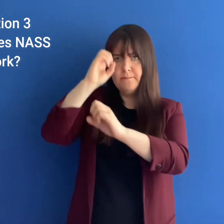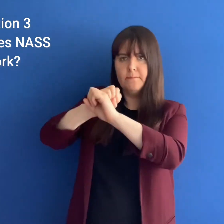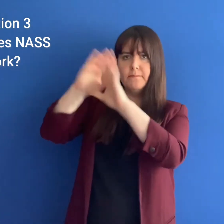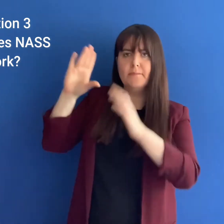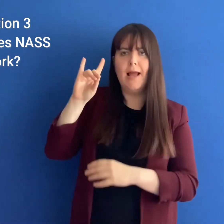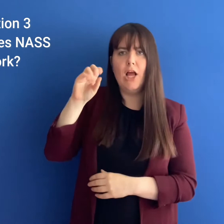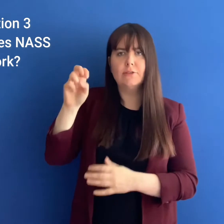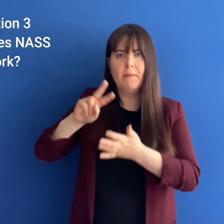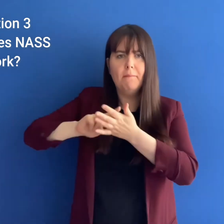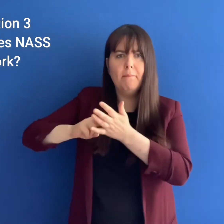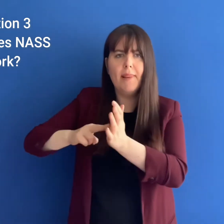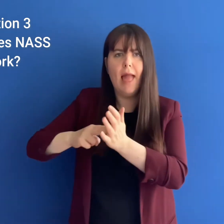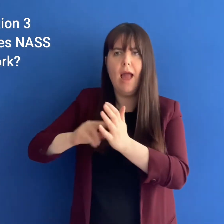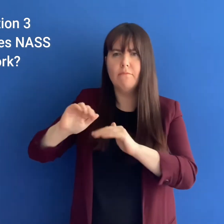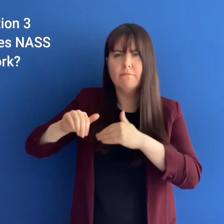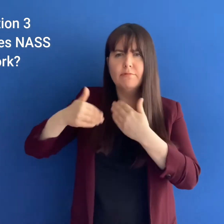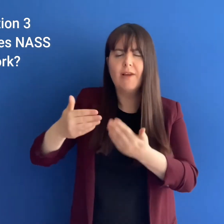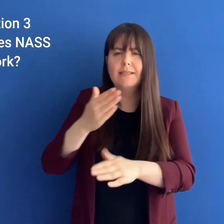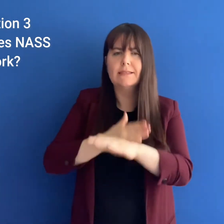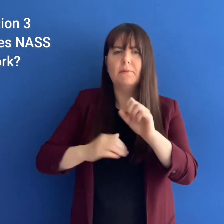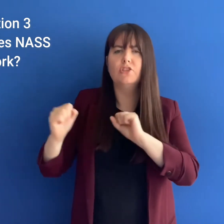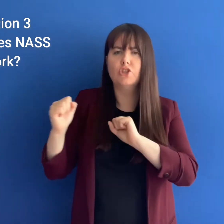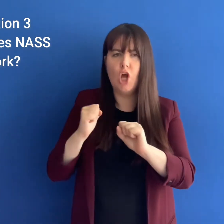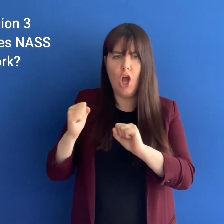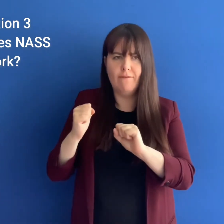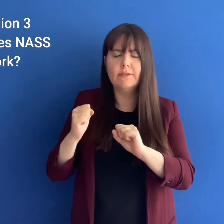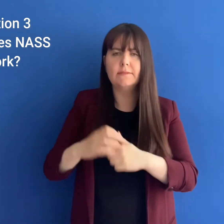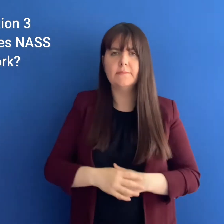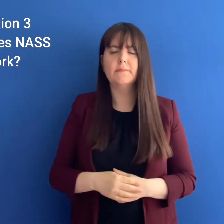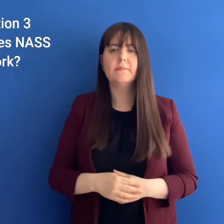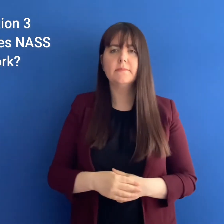the HSE plan and provide disability services.